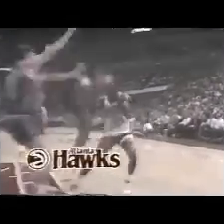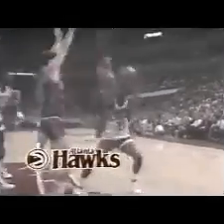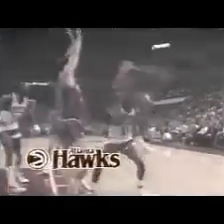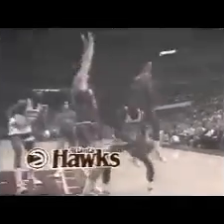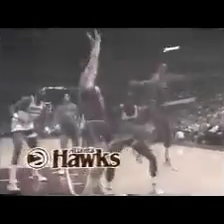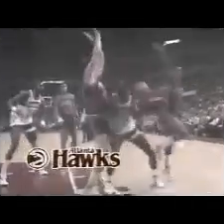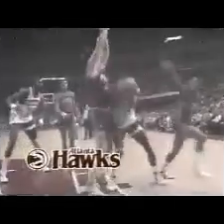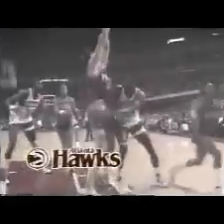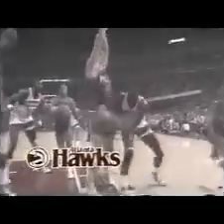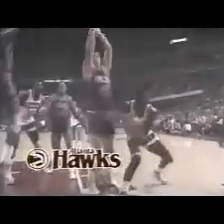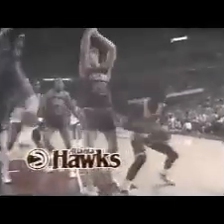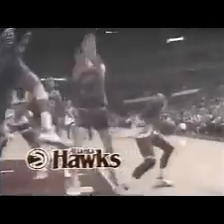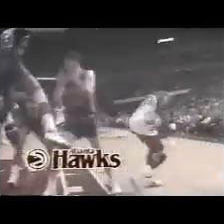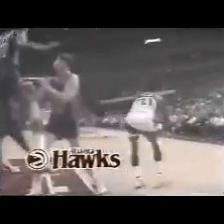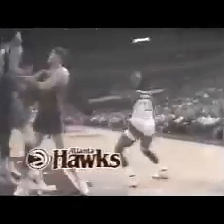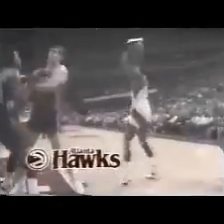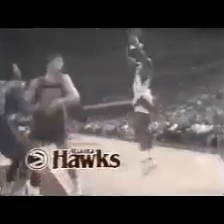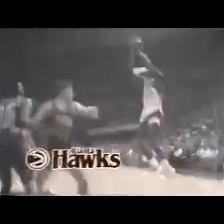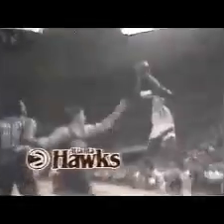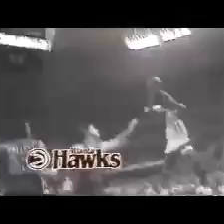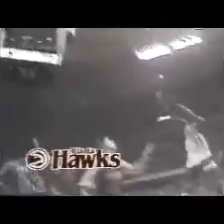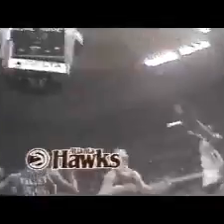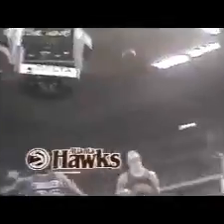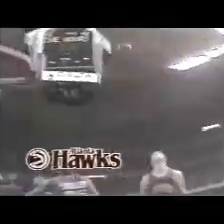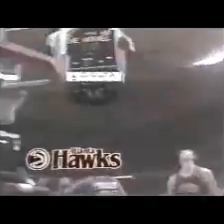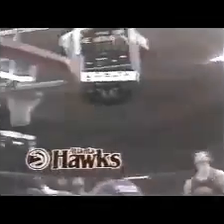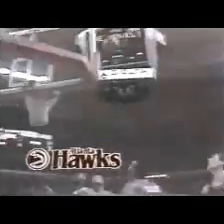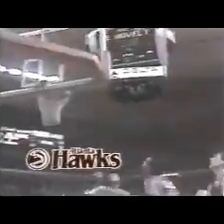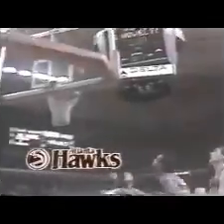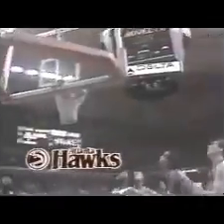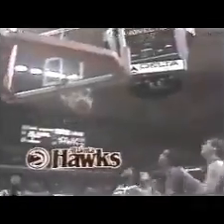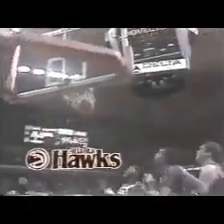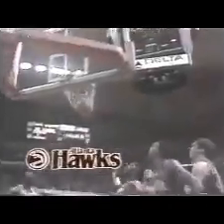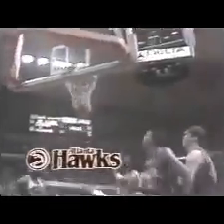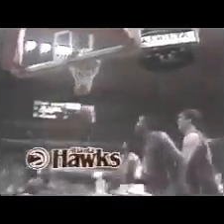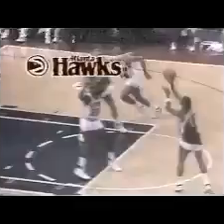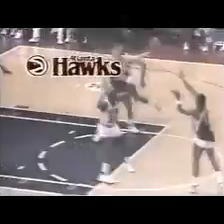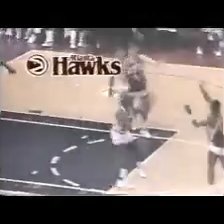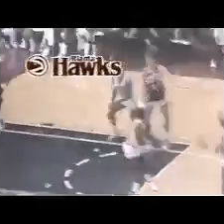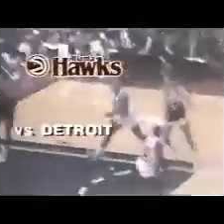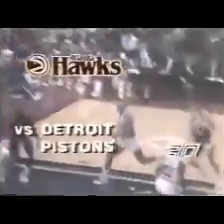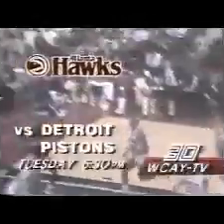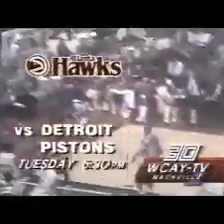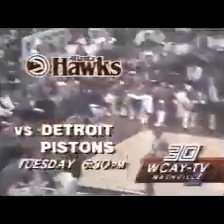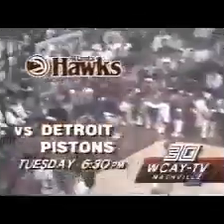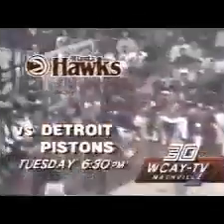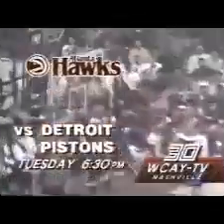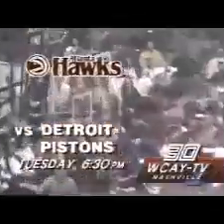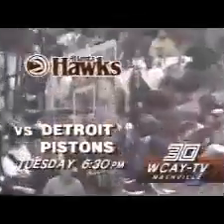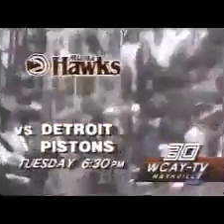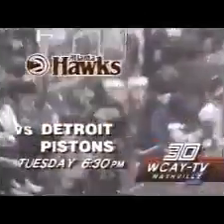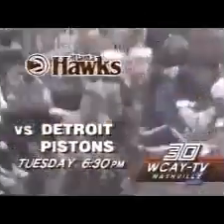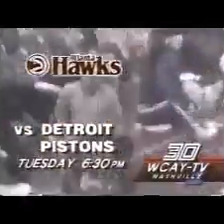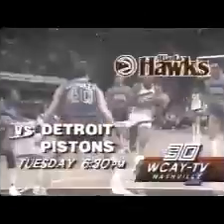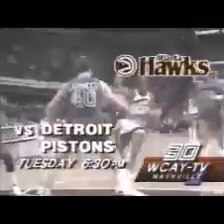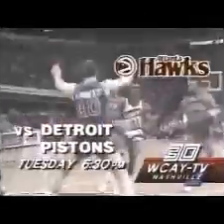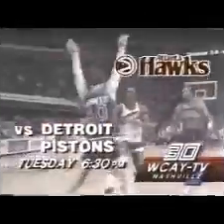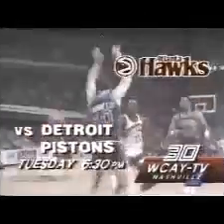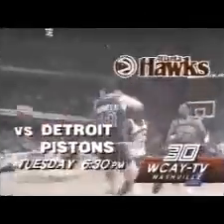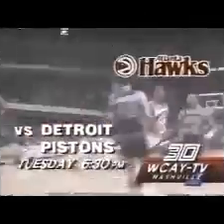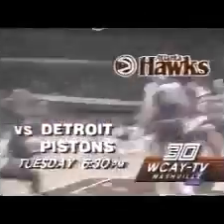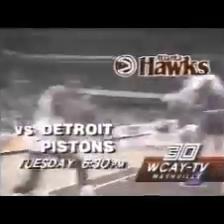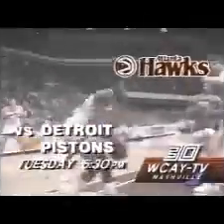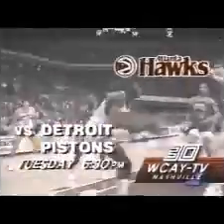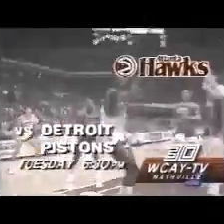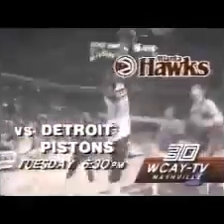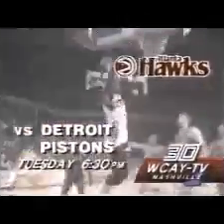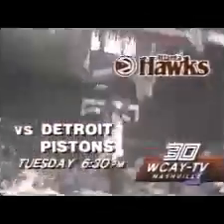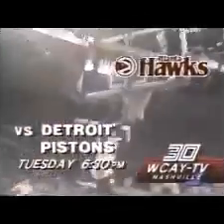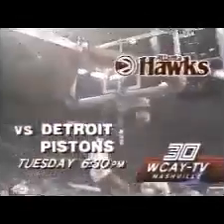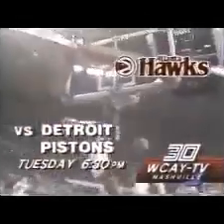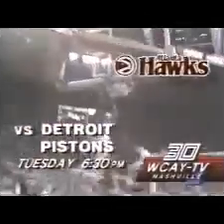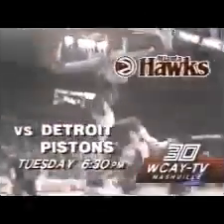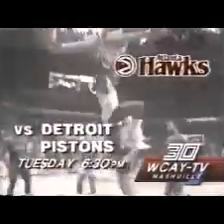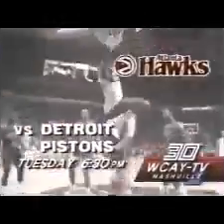It's the Atlanta Hawks in the Motor City to take on the Detroit Pistons. Don't miss a point. Tuesday at 6:30 on WCAY.